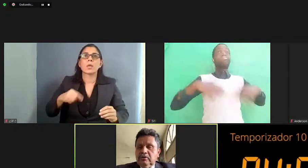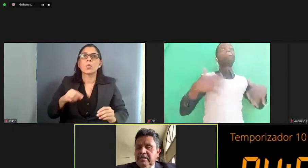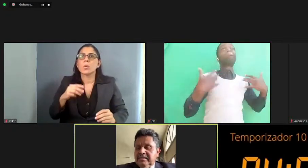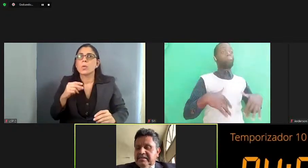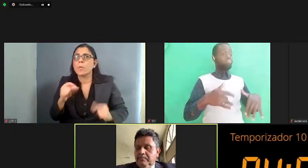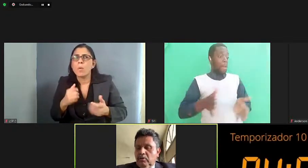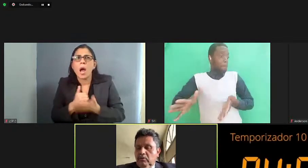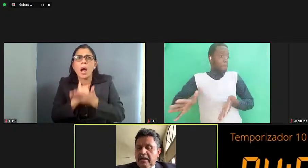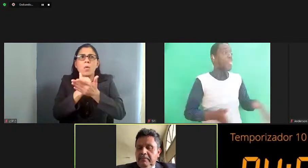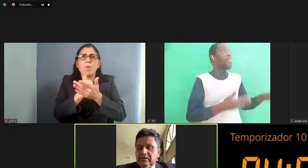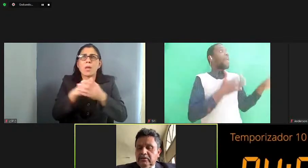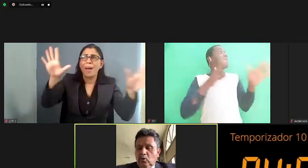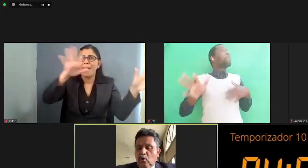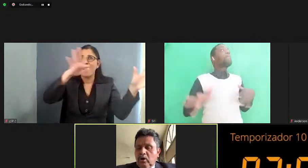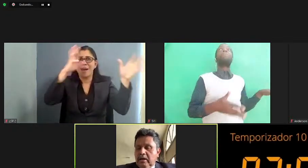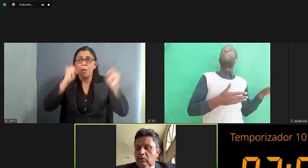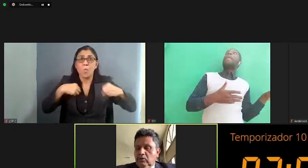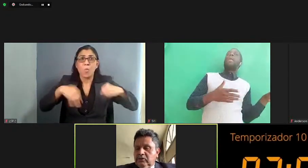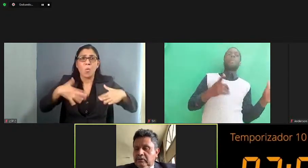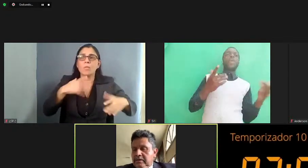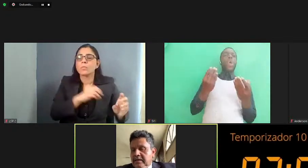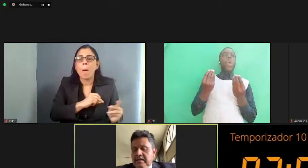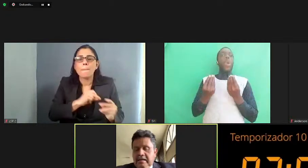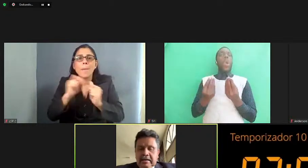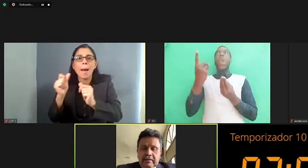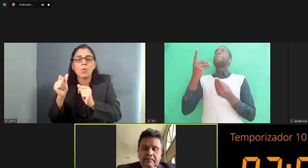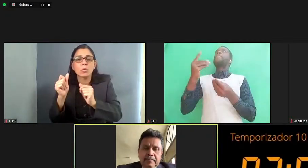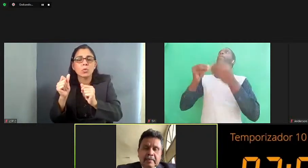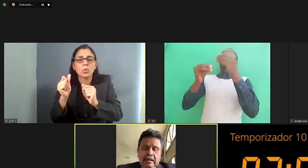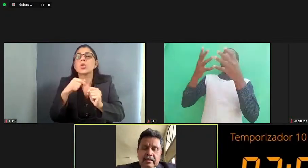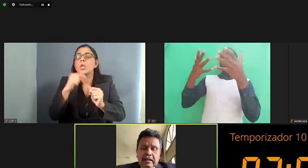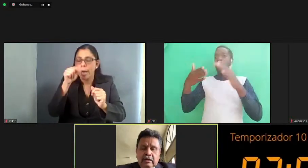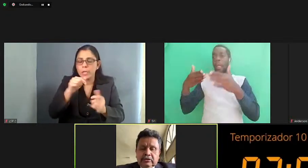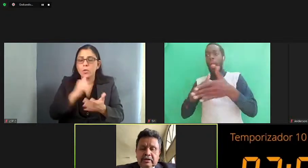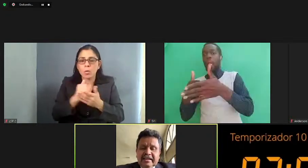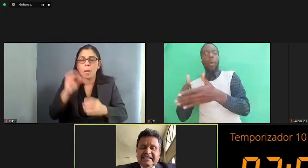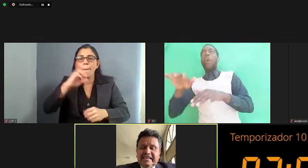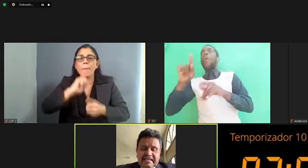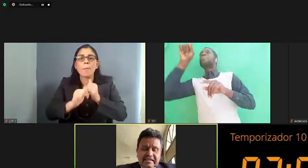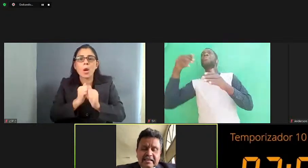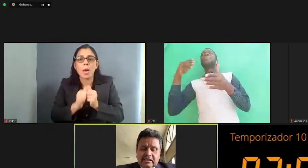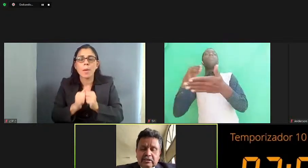emergency to evacuate without any problem